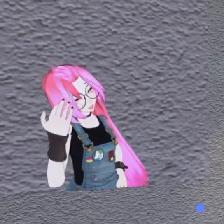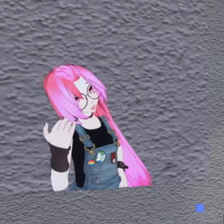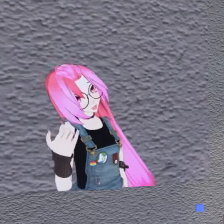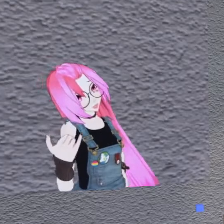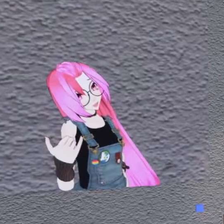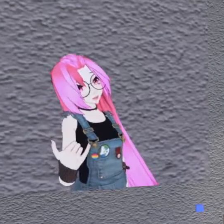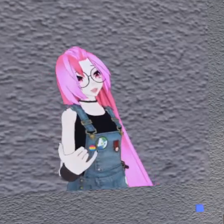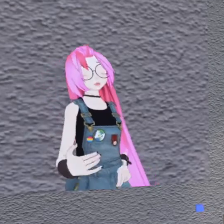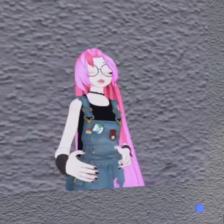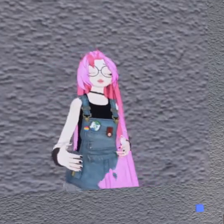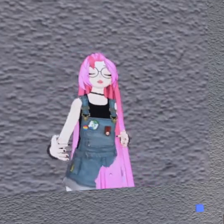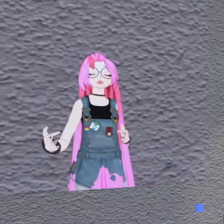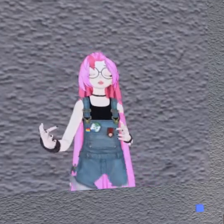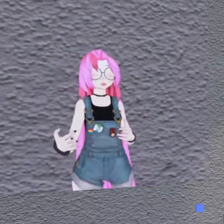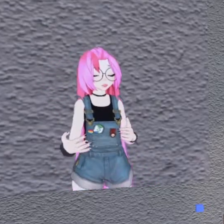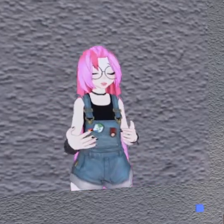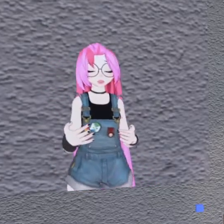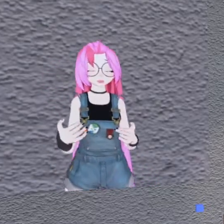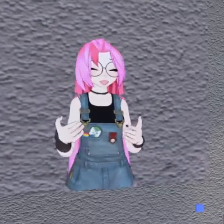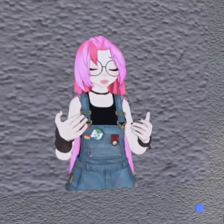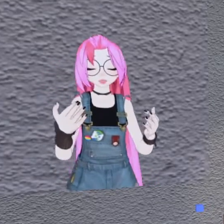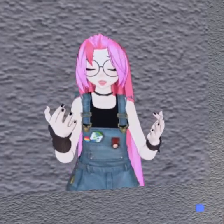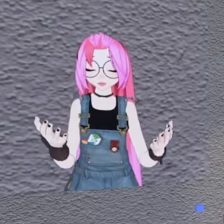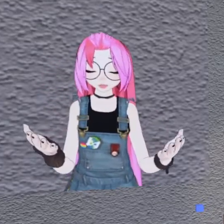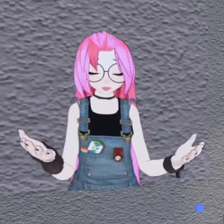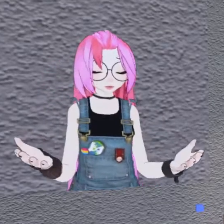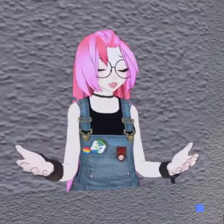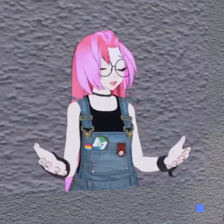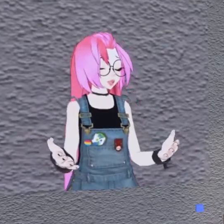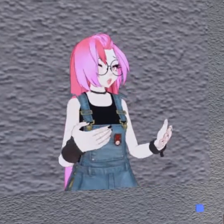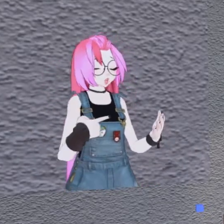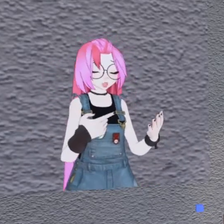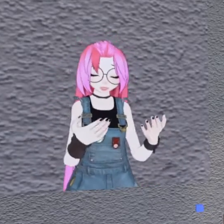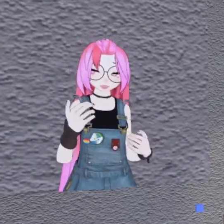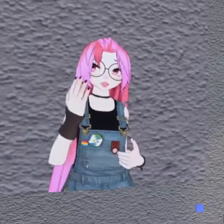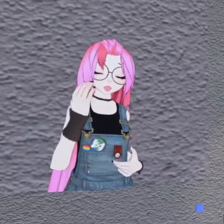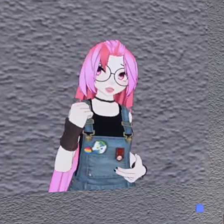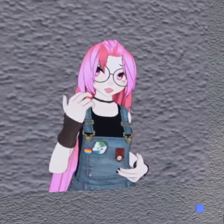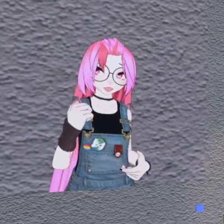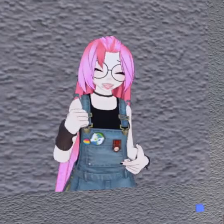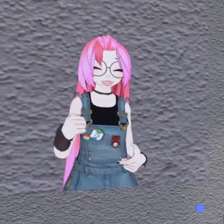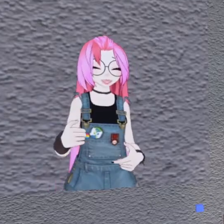why? I'm like, well, I want to experience it. She's